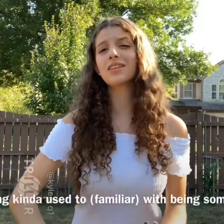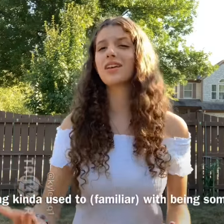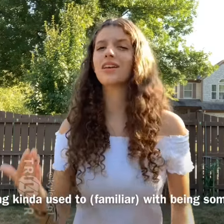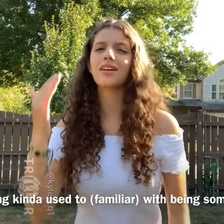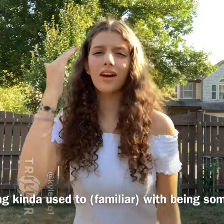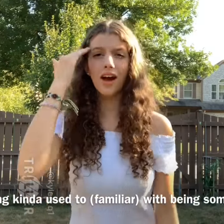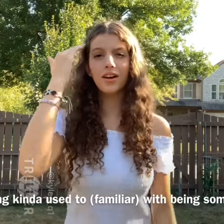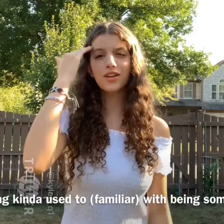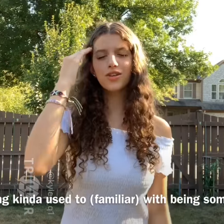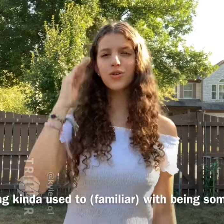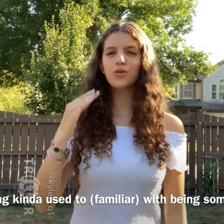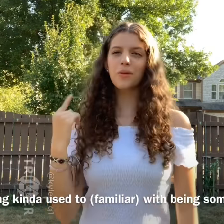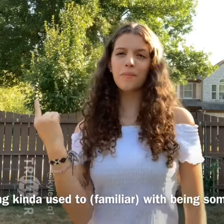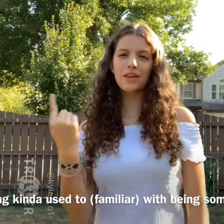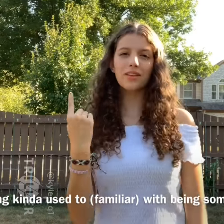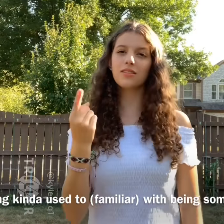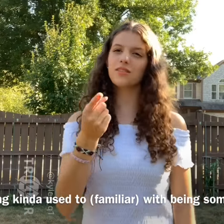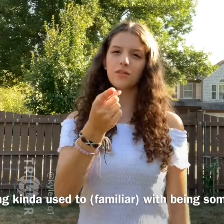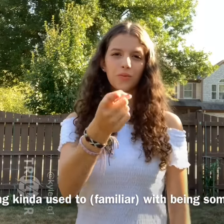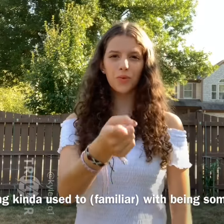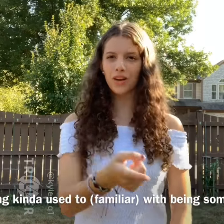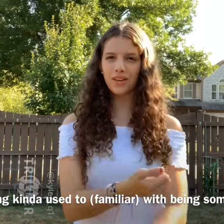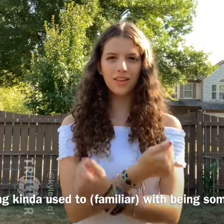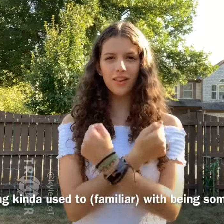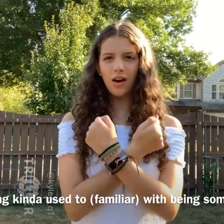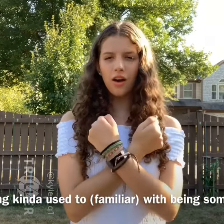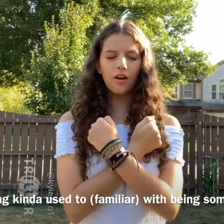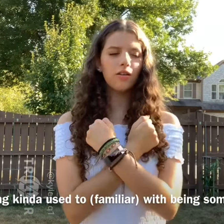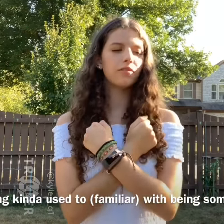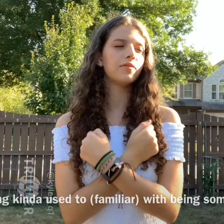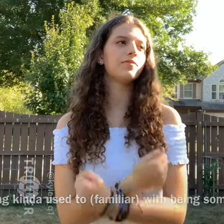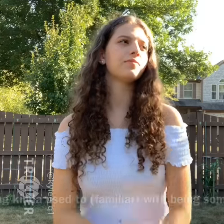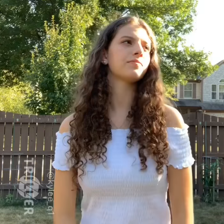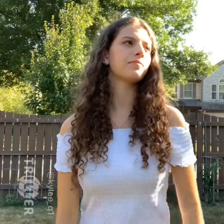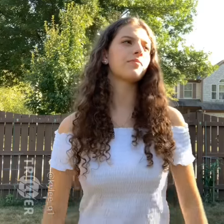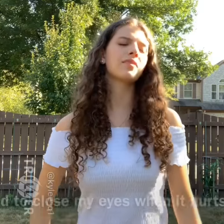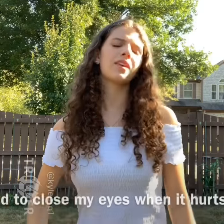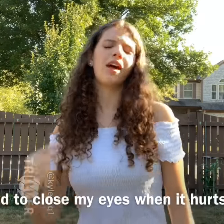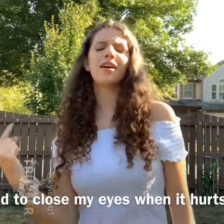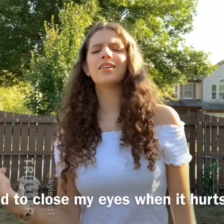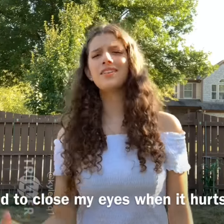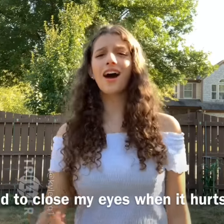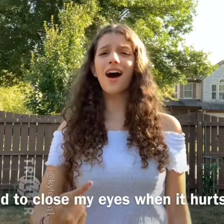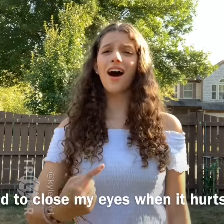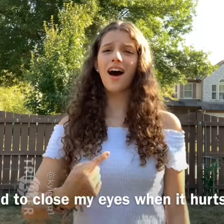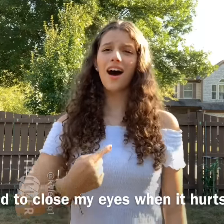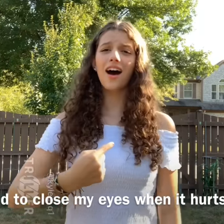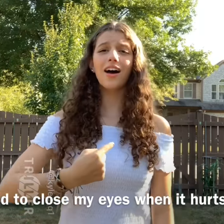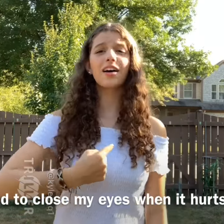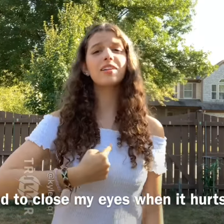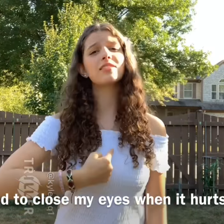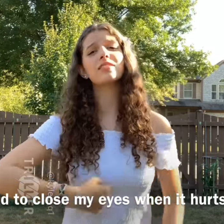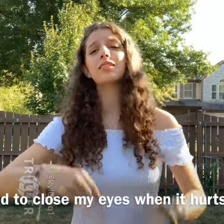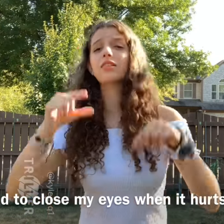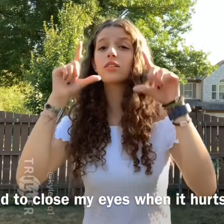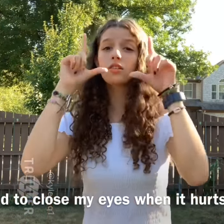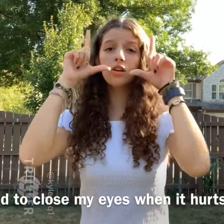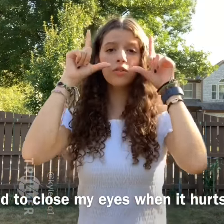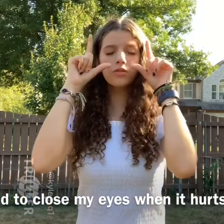scared, I kinda used to being someone you loved And I tried to close